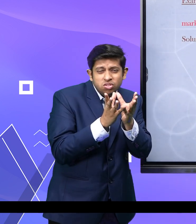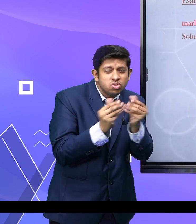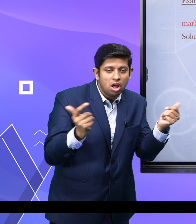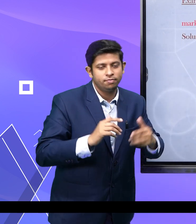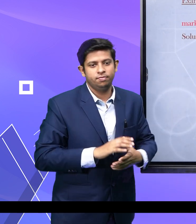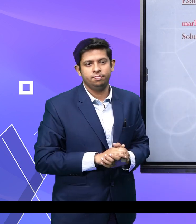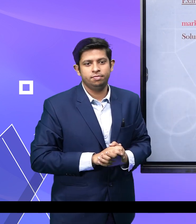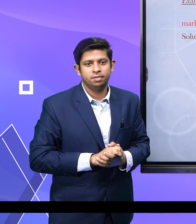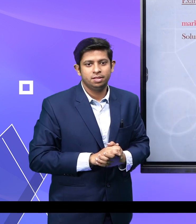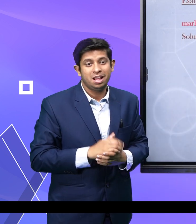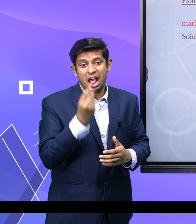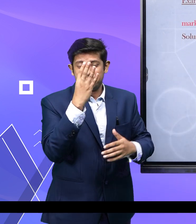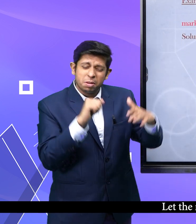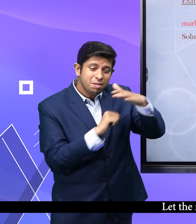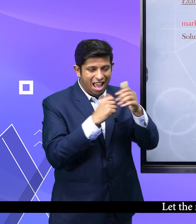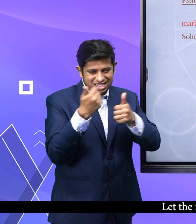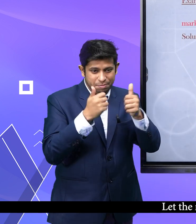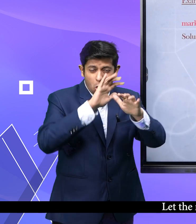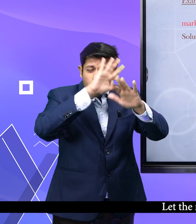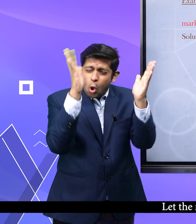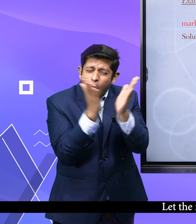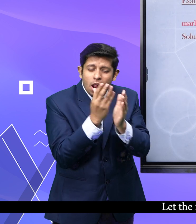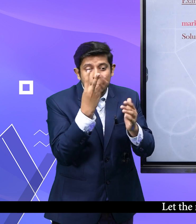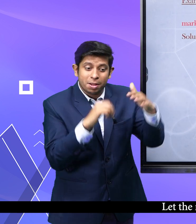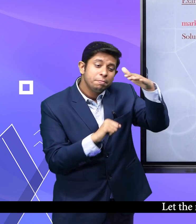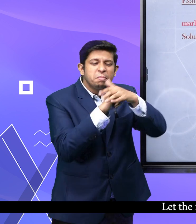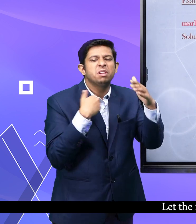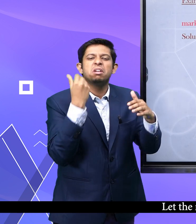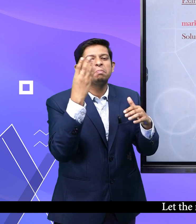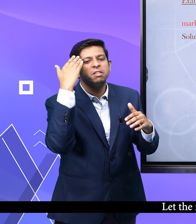Solution: let the maximum marks be x.